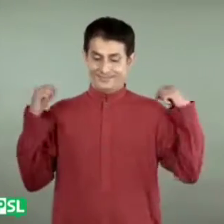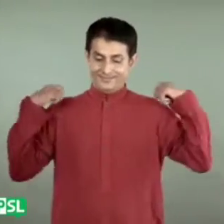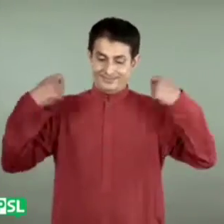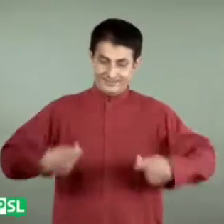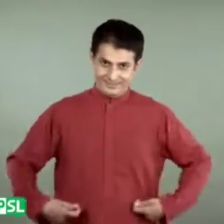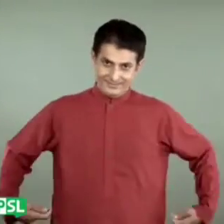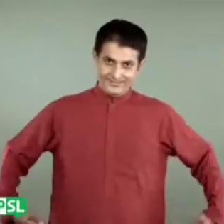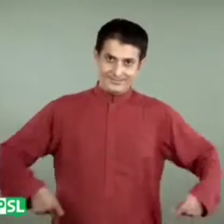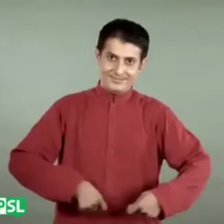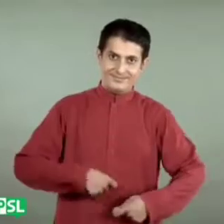Tehband.